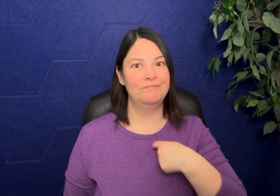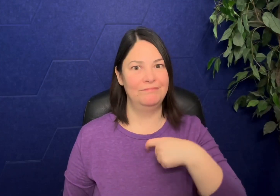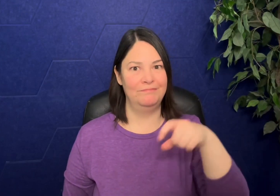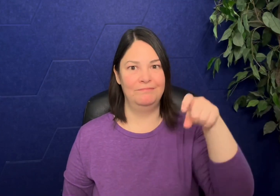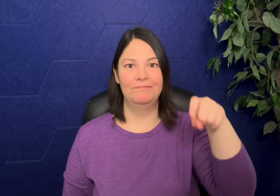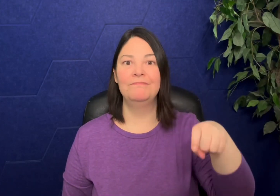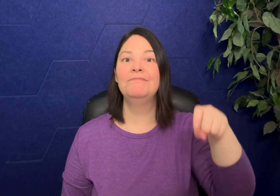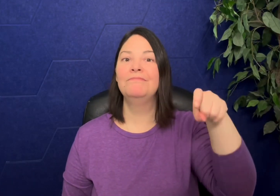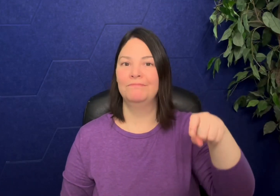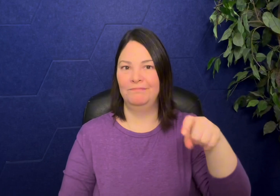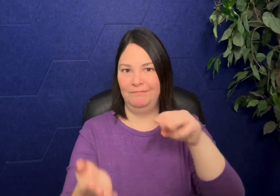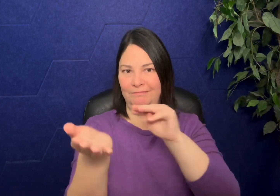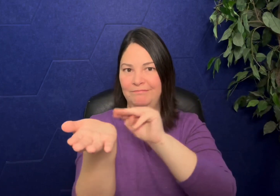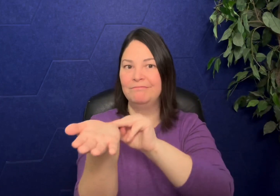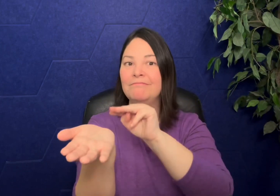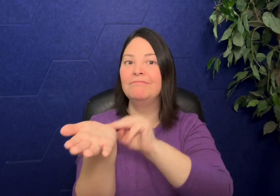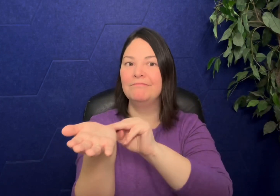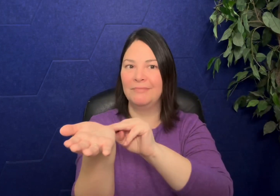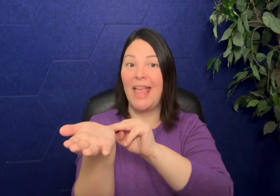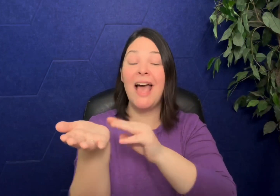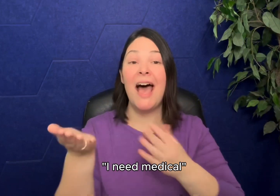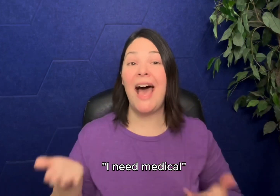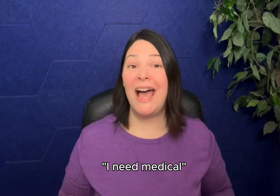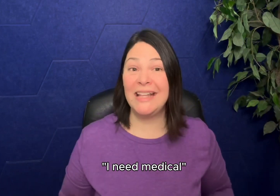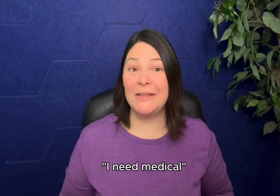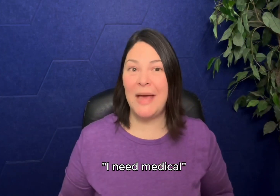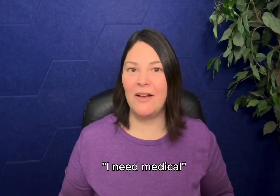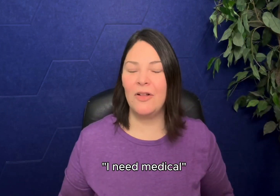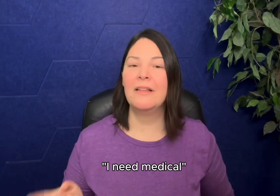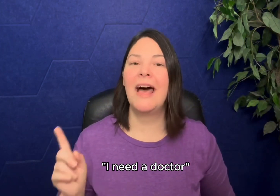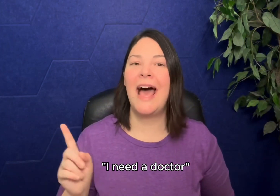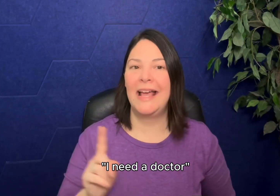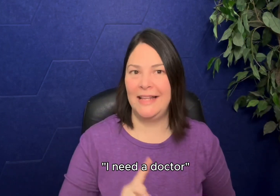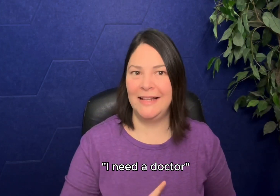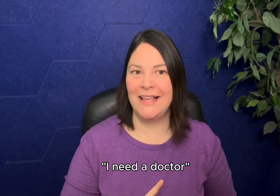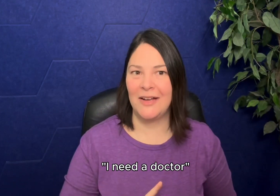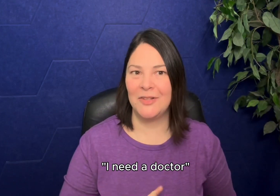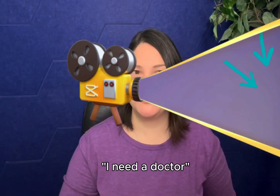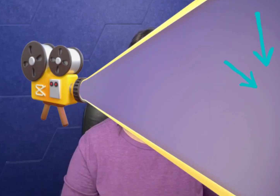I need medical. I need a doctor.